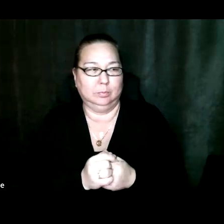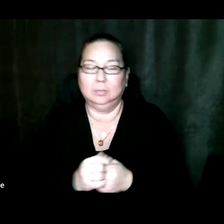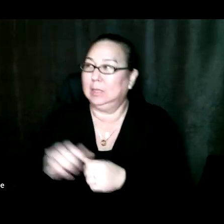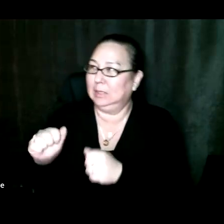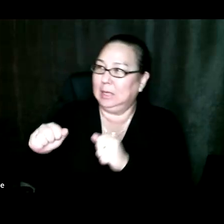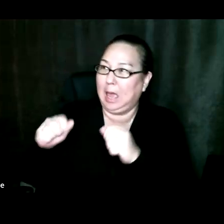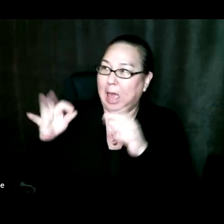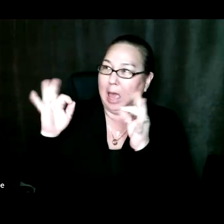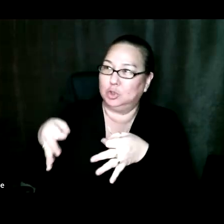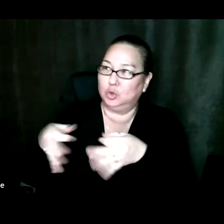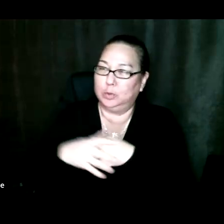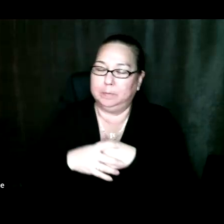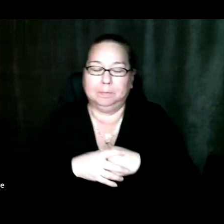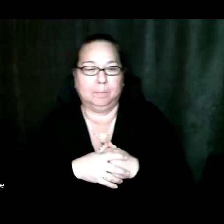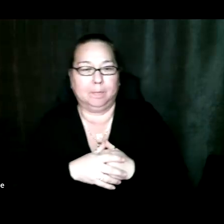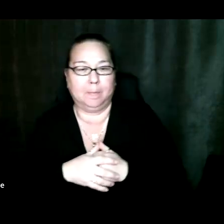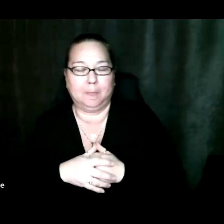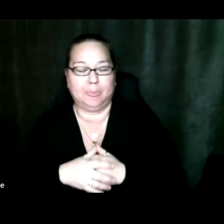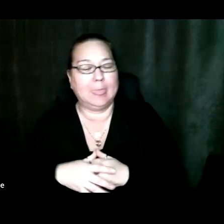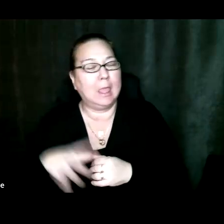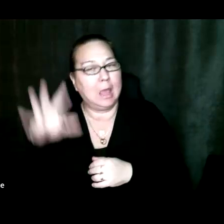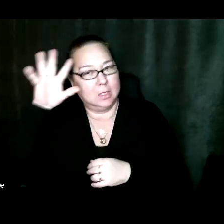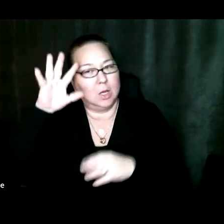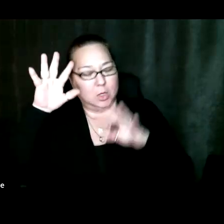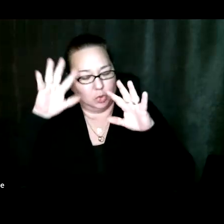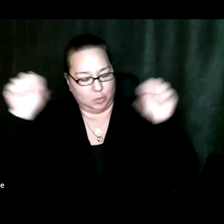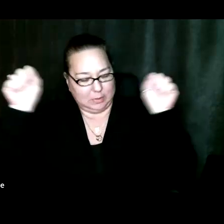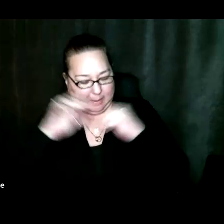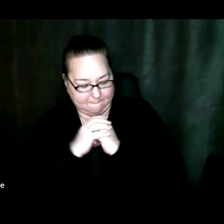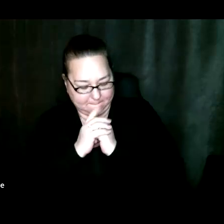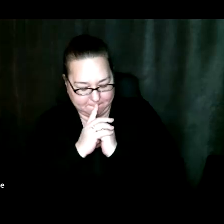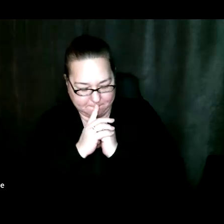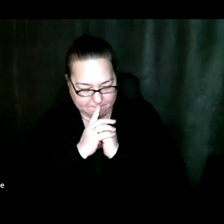Yeah, I will say that this is a good point, Sharon.